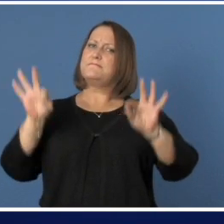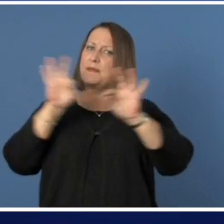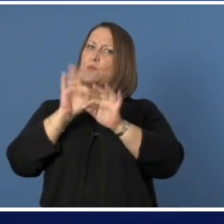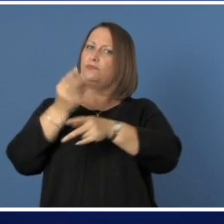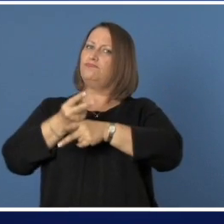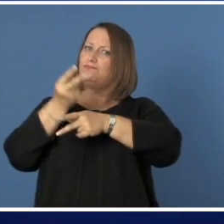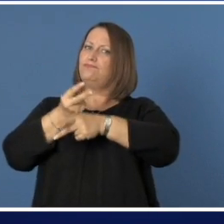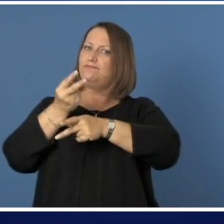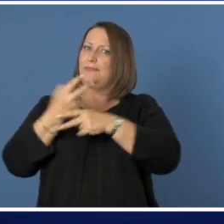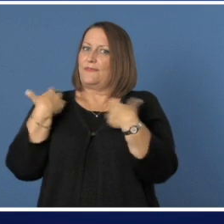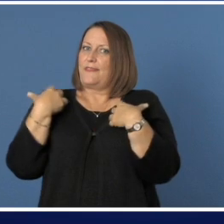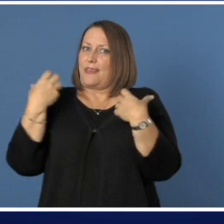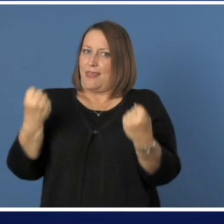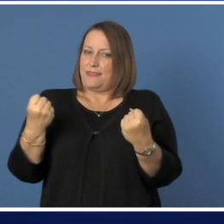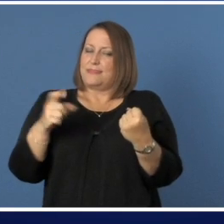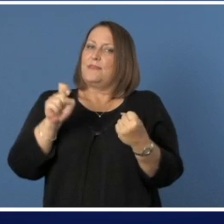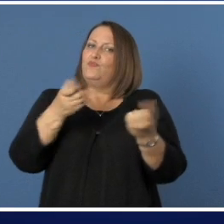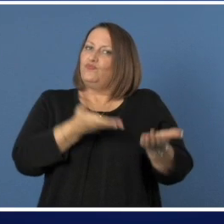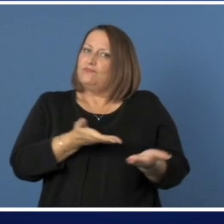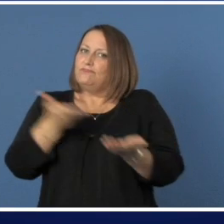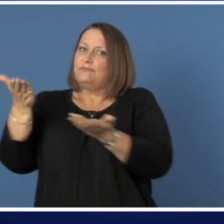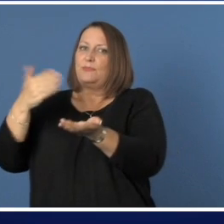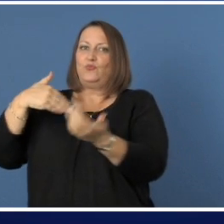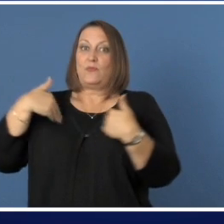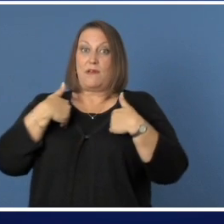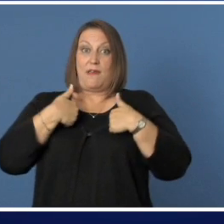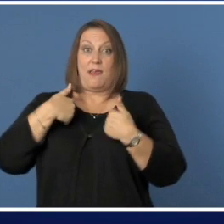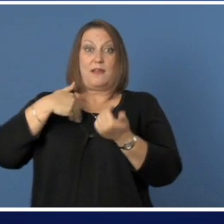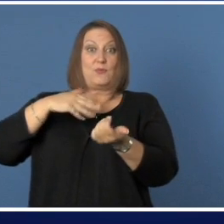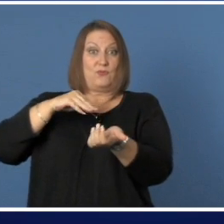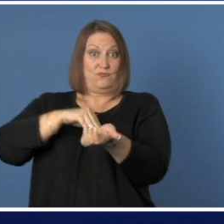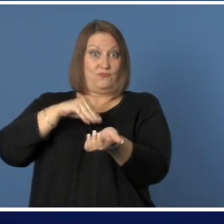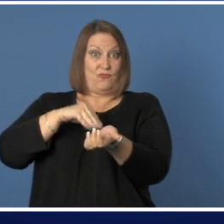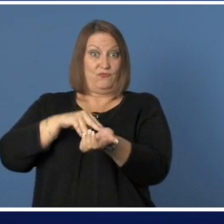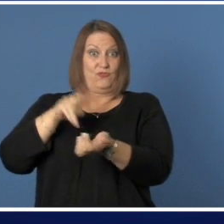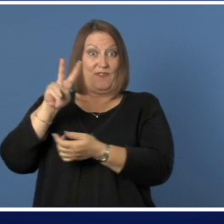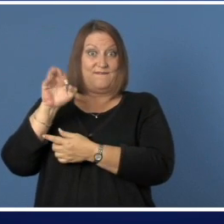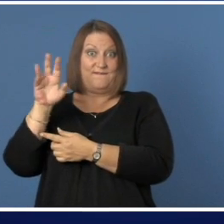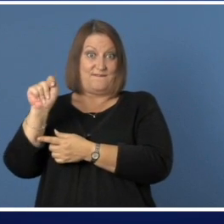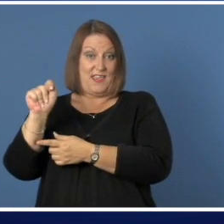Bring your pet to a veterinarian for regular care and vaccinations